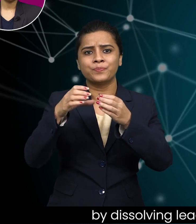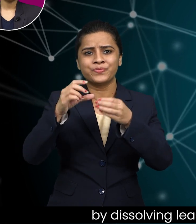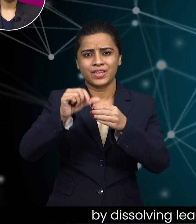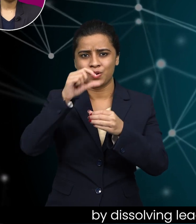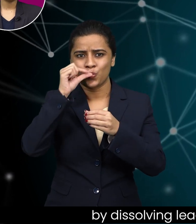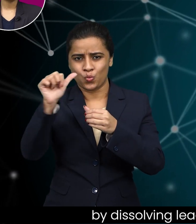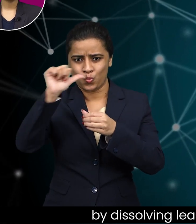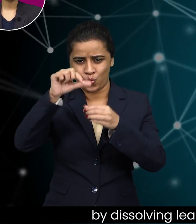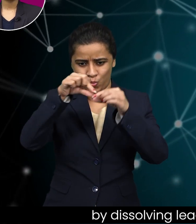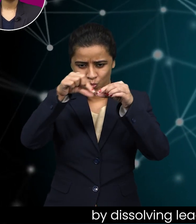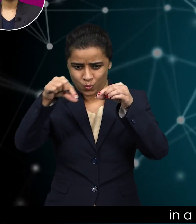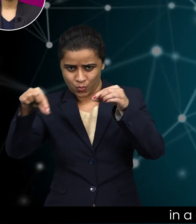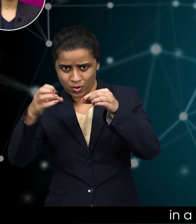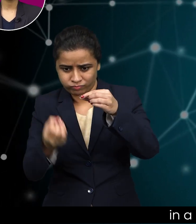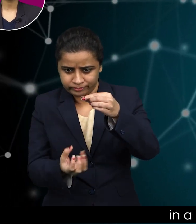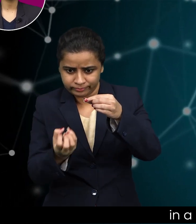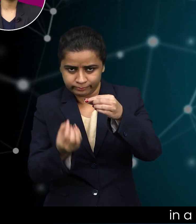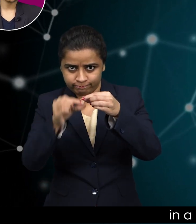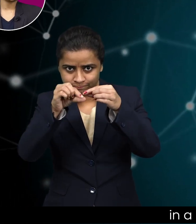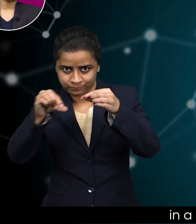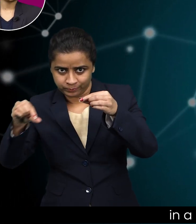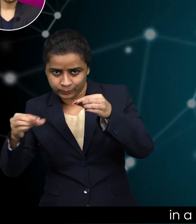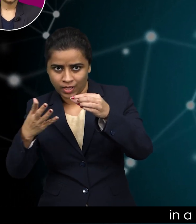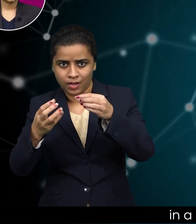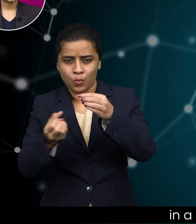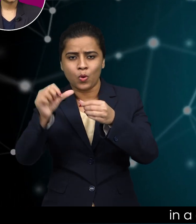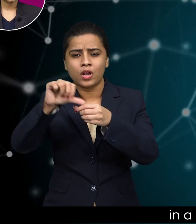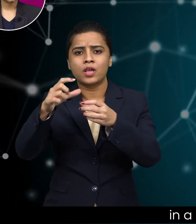water in a conical flask.